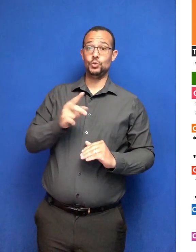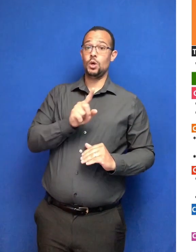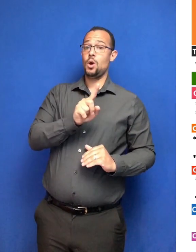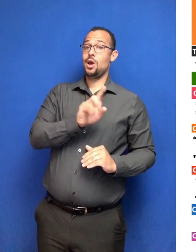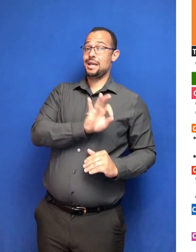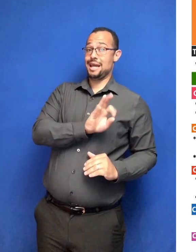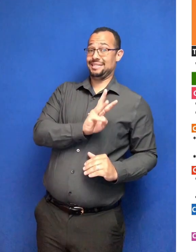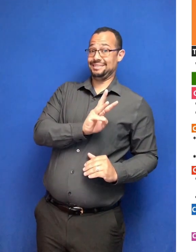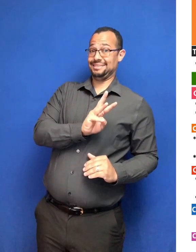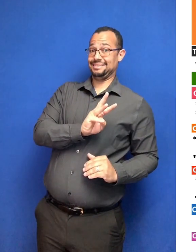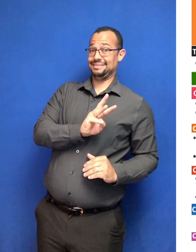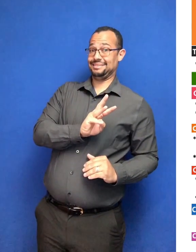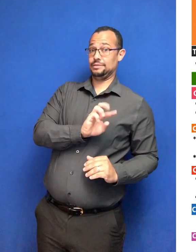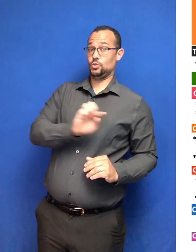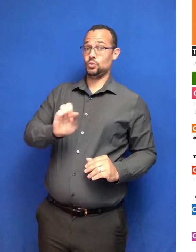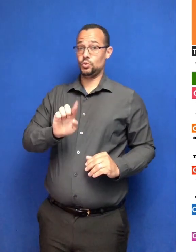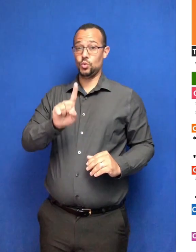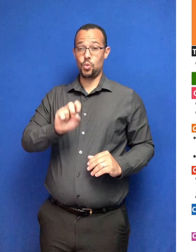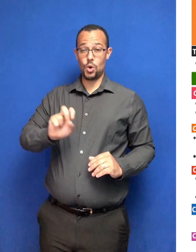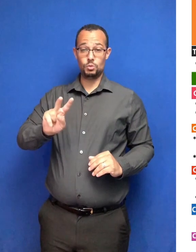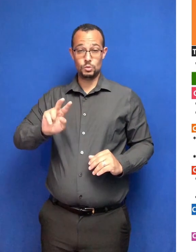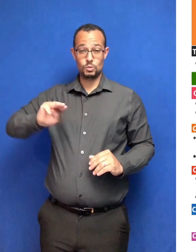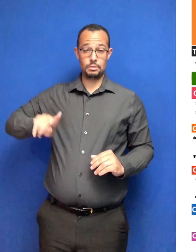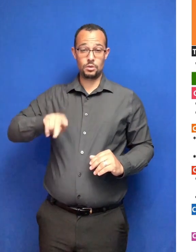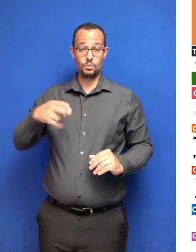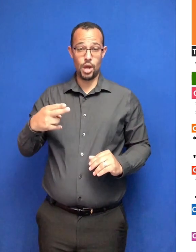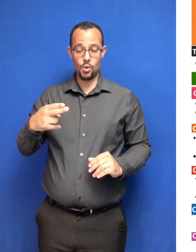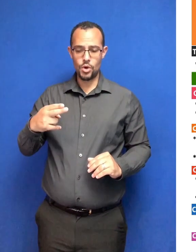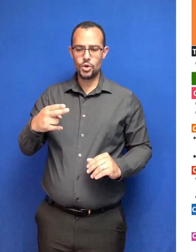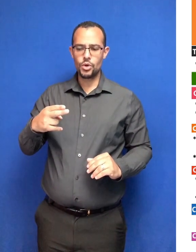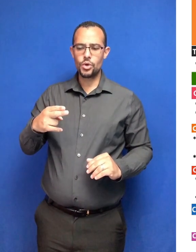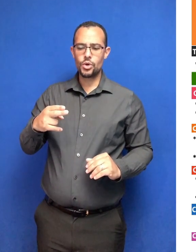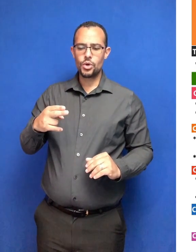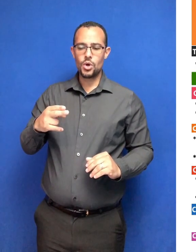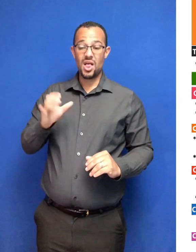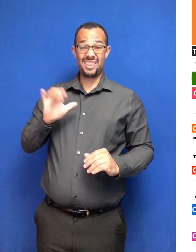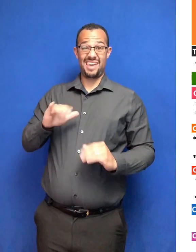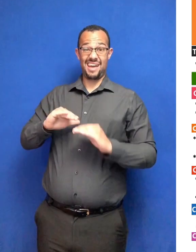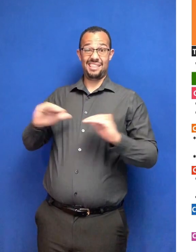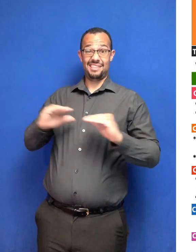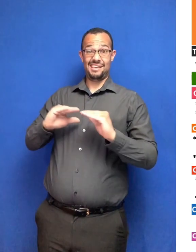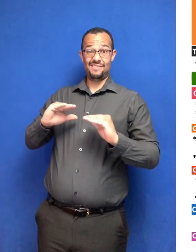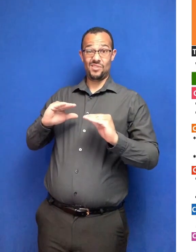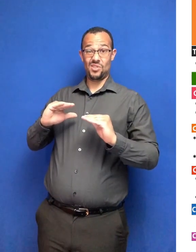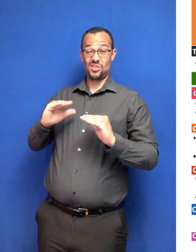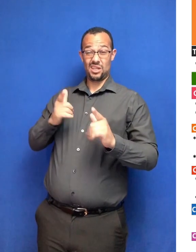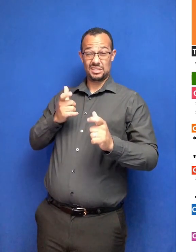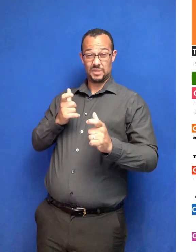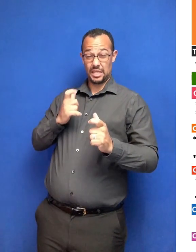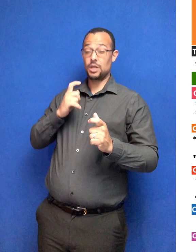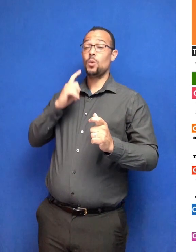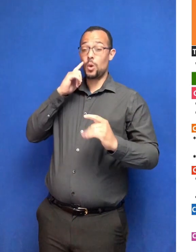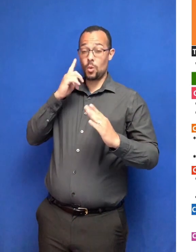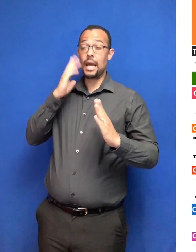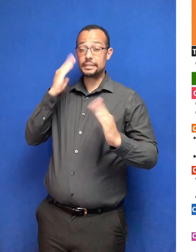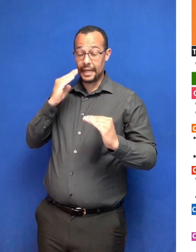hour. With winds at that speed, we would actually be looking at severe damage to